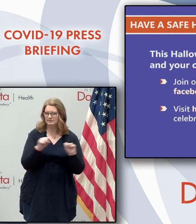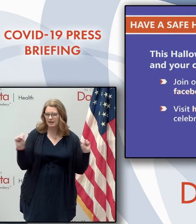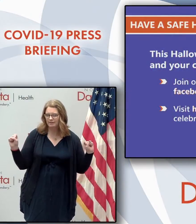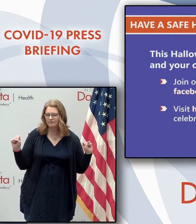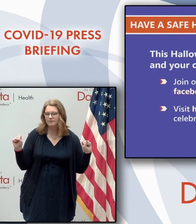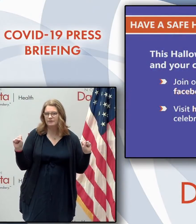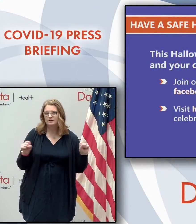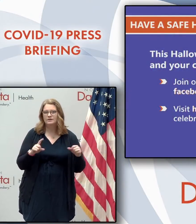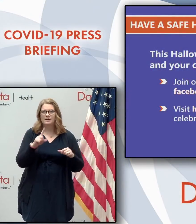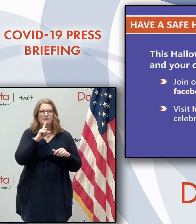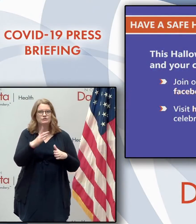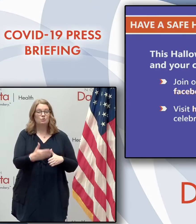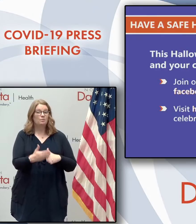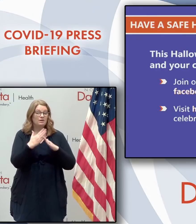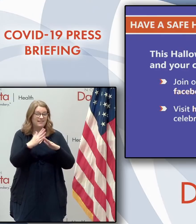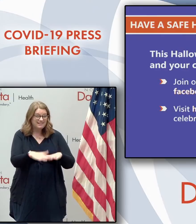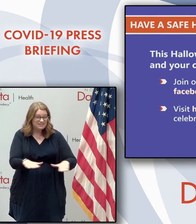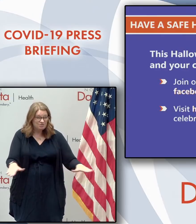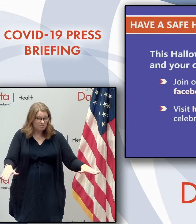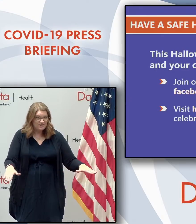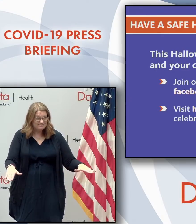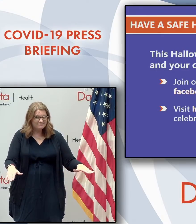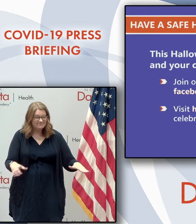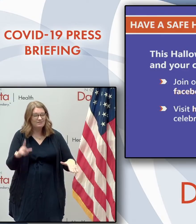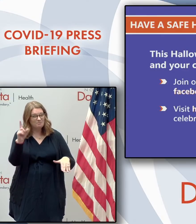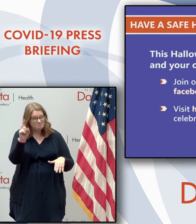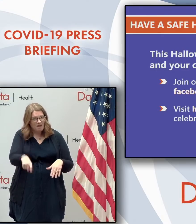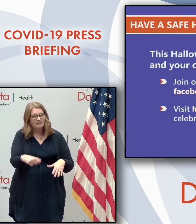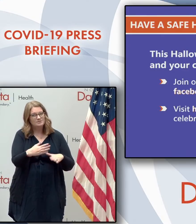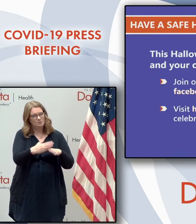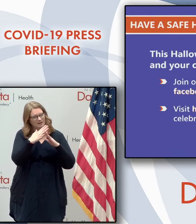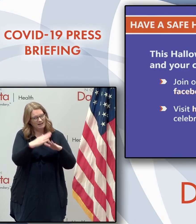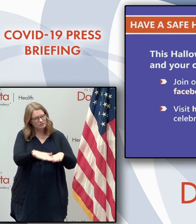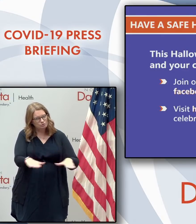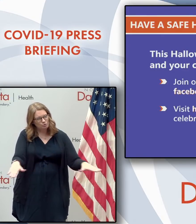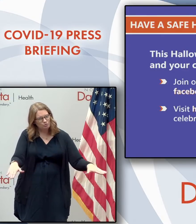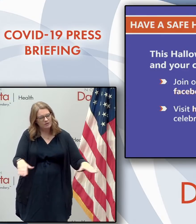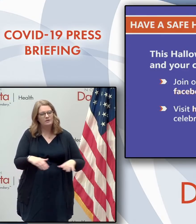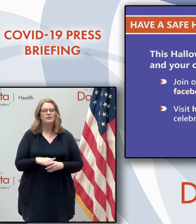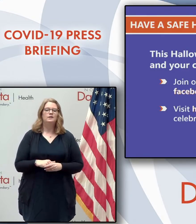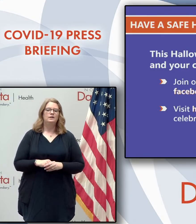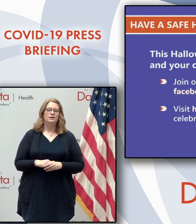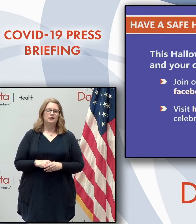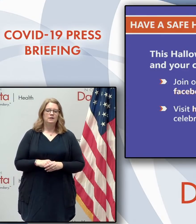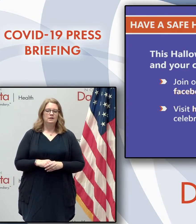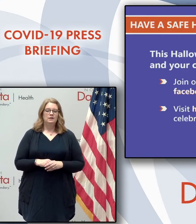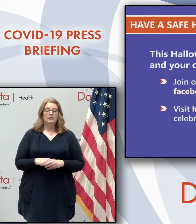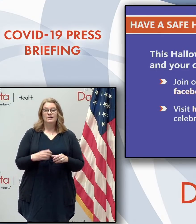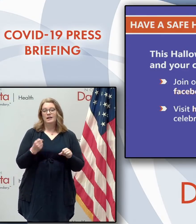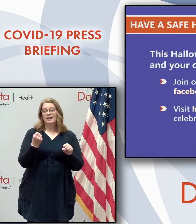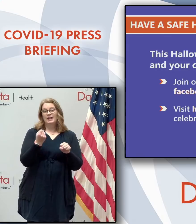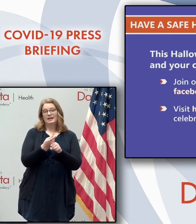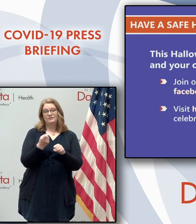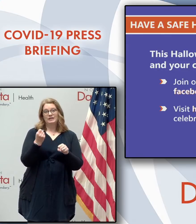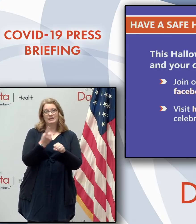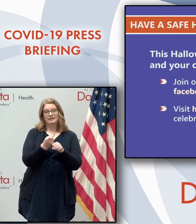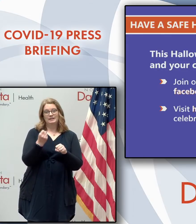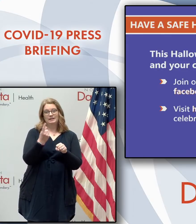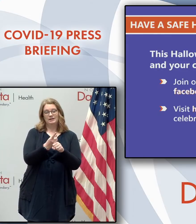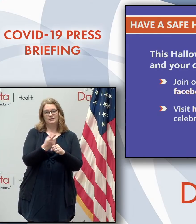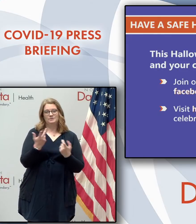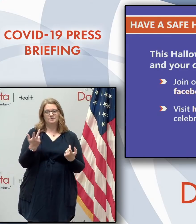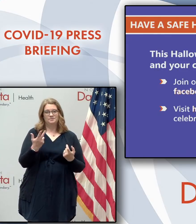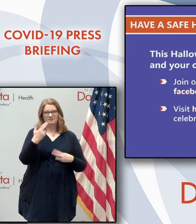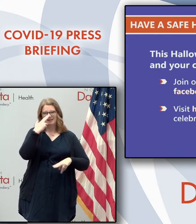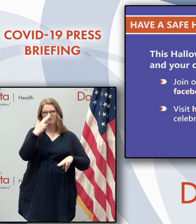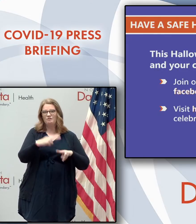sure we're protecting our children on Halloween night. Each year, one of the really fun